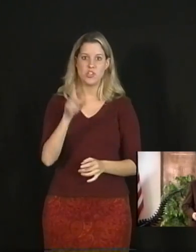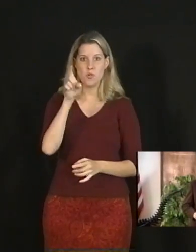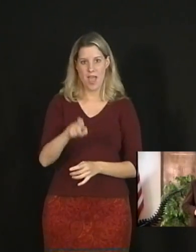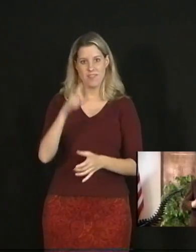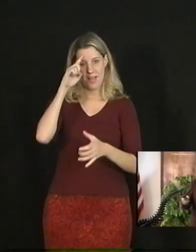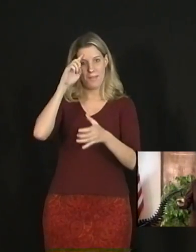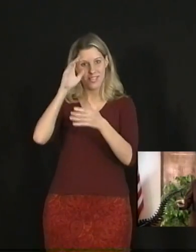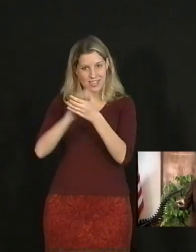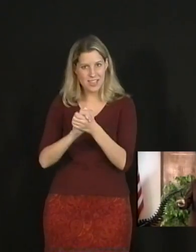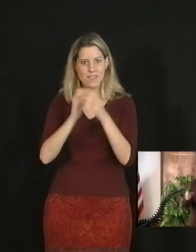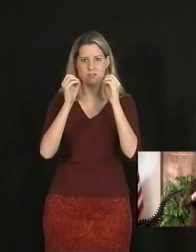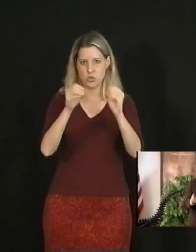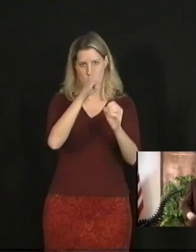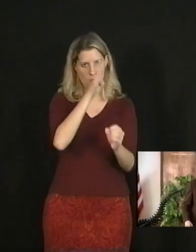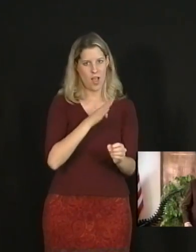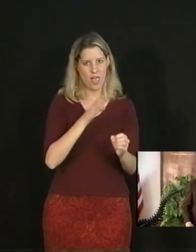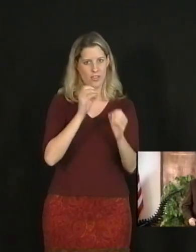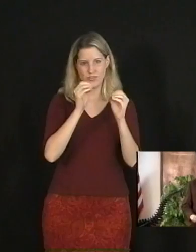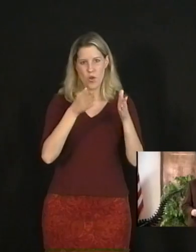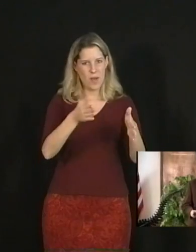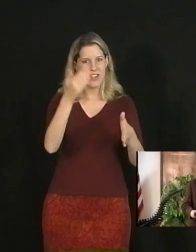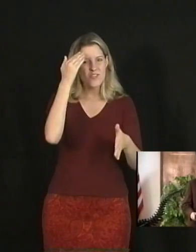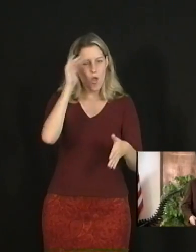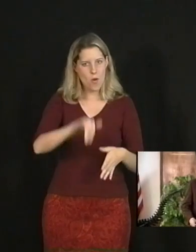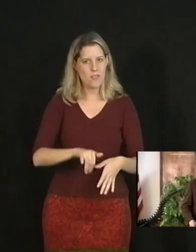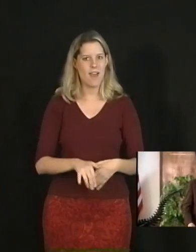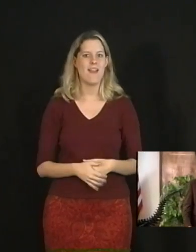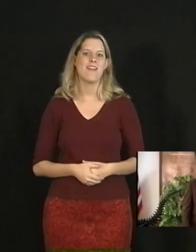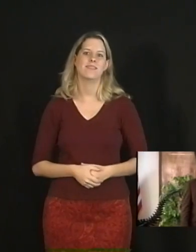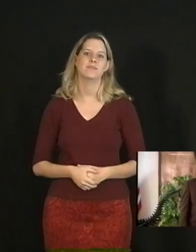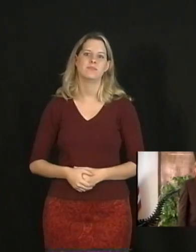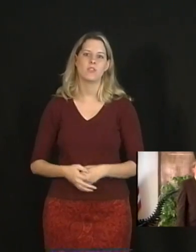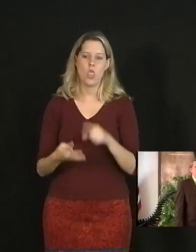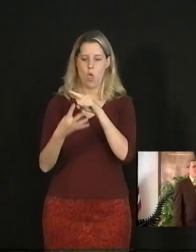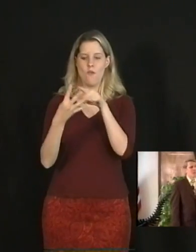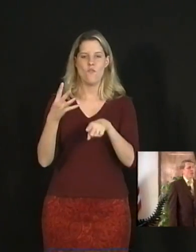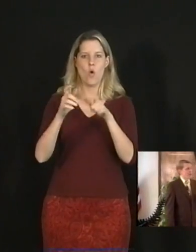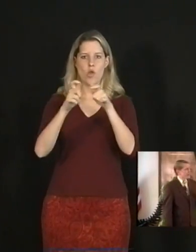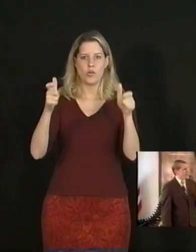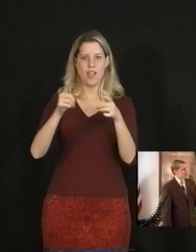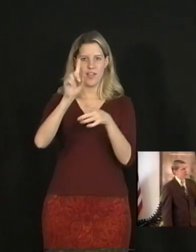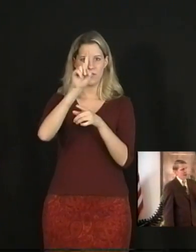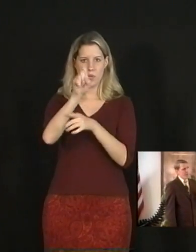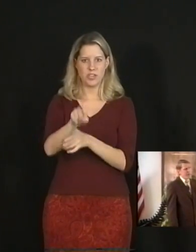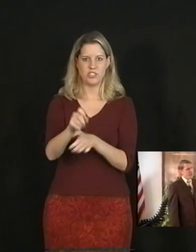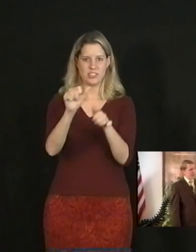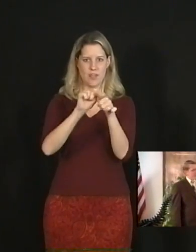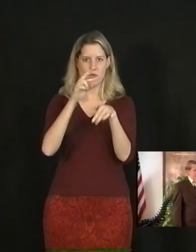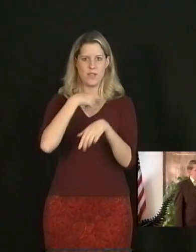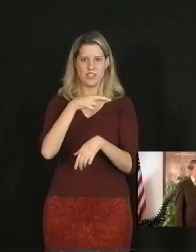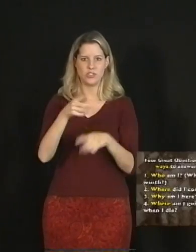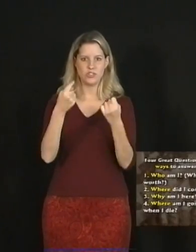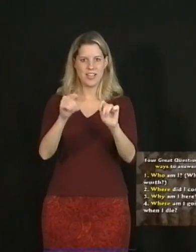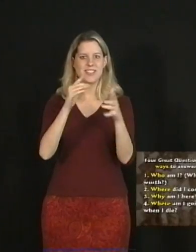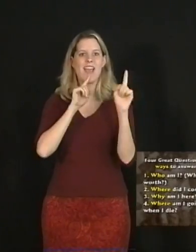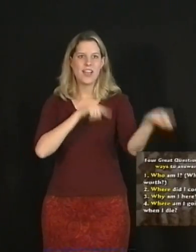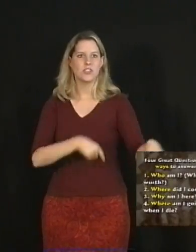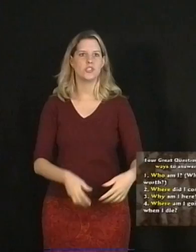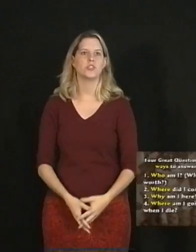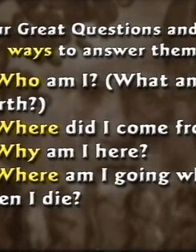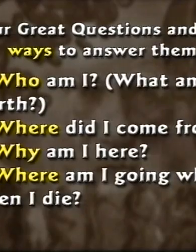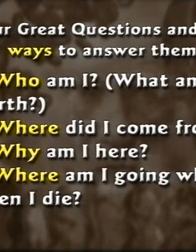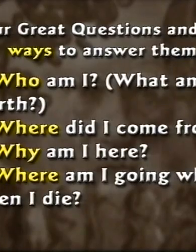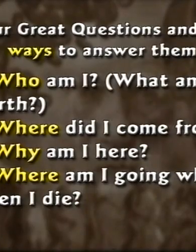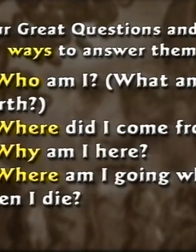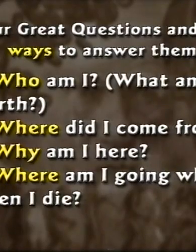religion, you have to believe there is no God. There's no way to know that. The 4 great questions every religion tries to answer: who am I? Where did